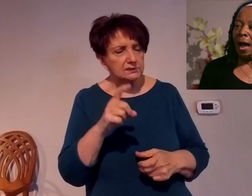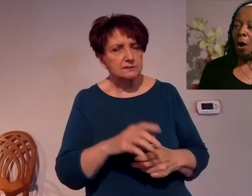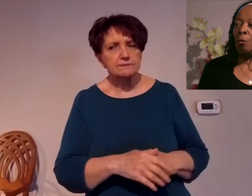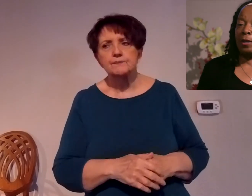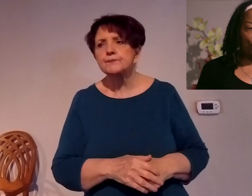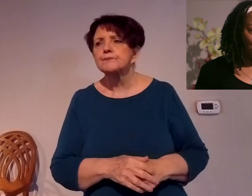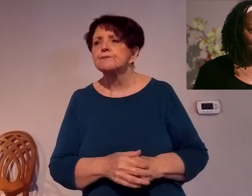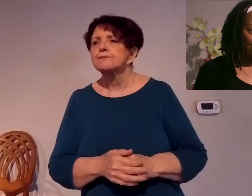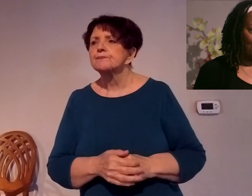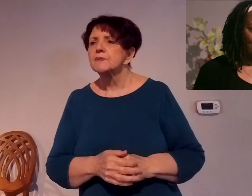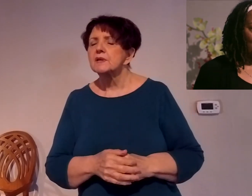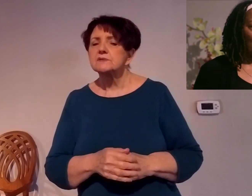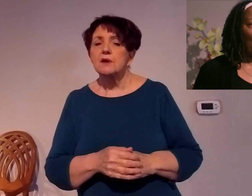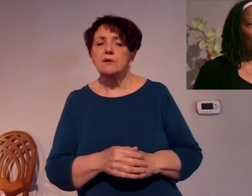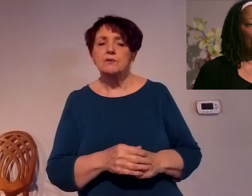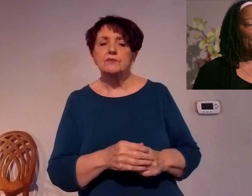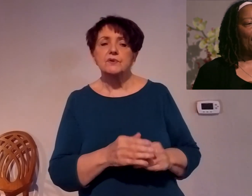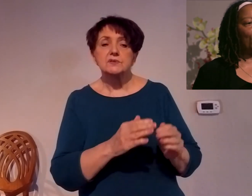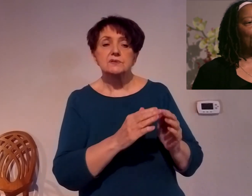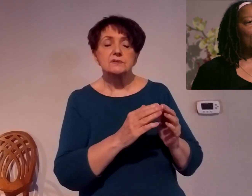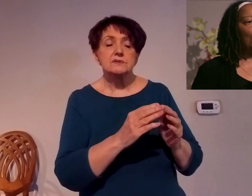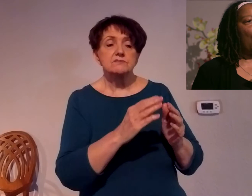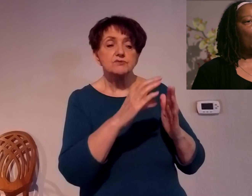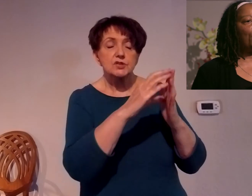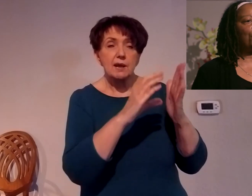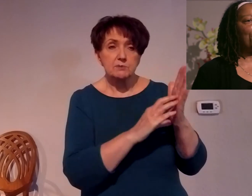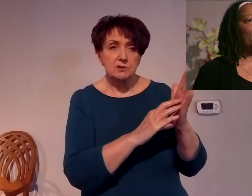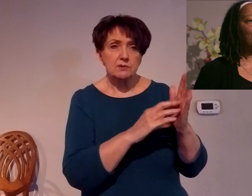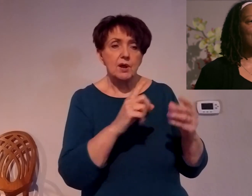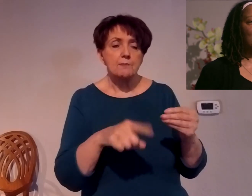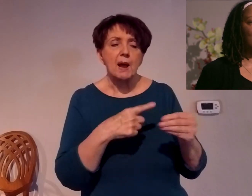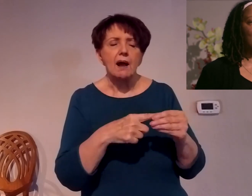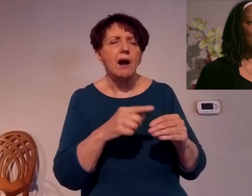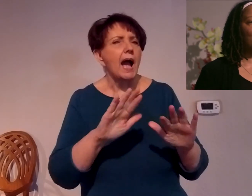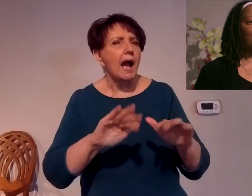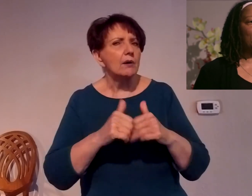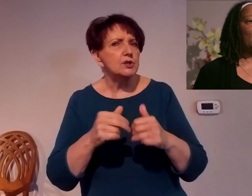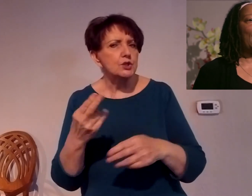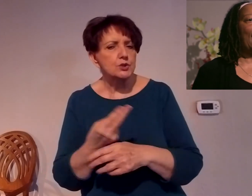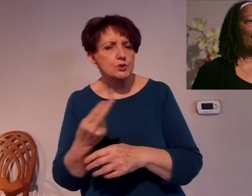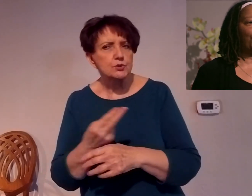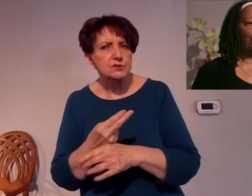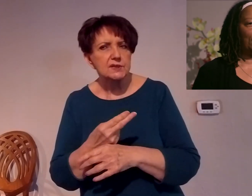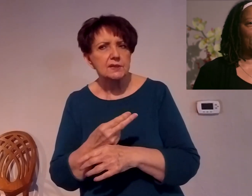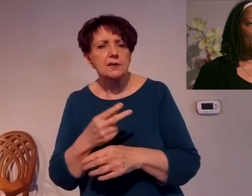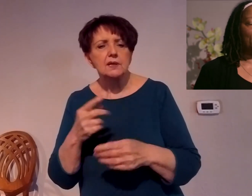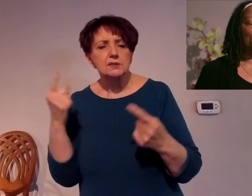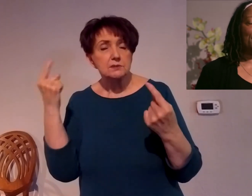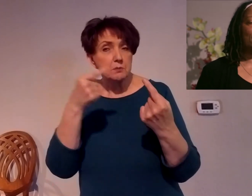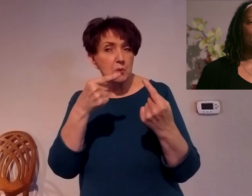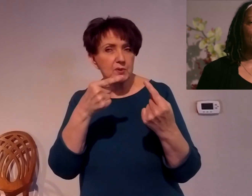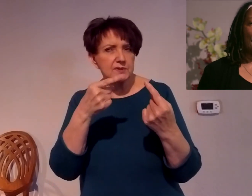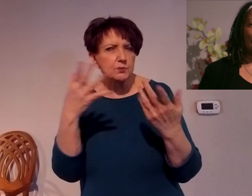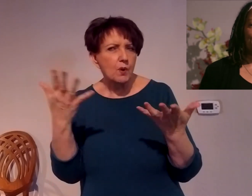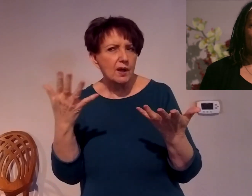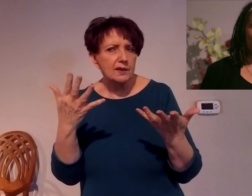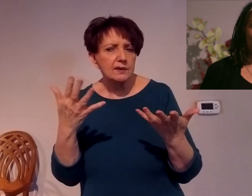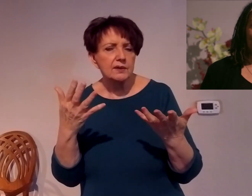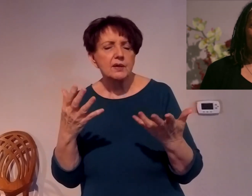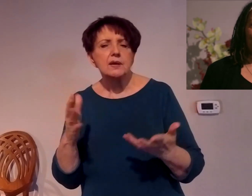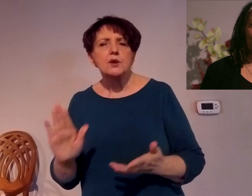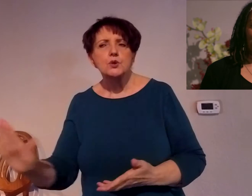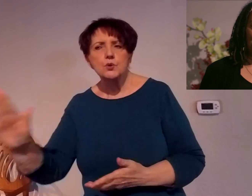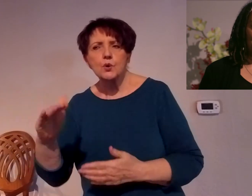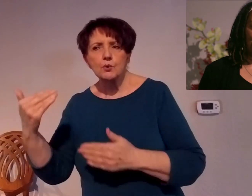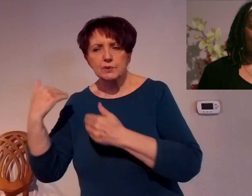about how we use it is all about our responsibility to take action, to be in